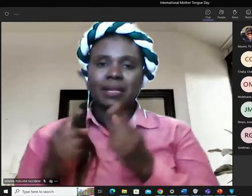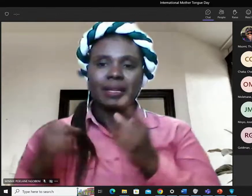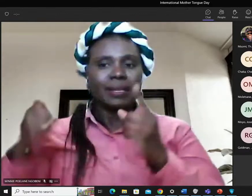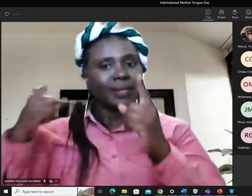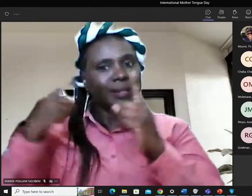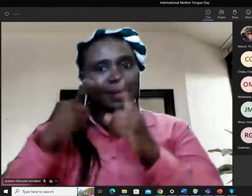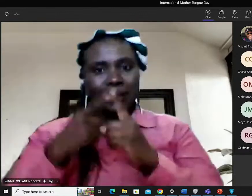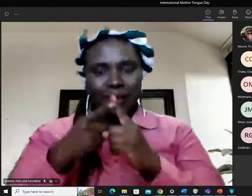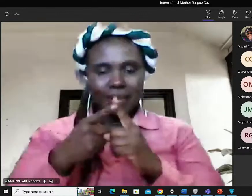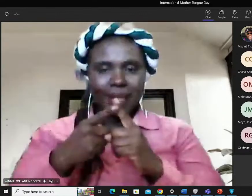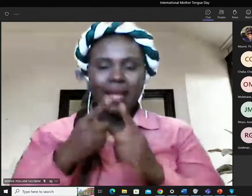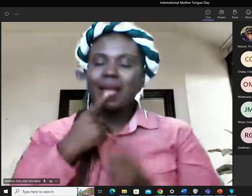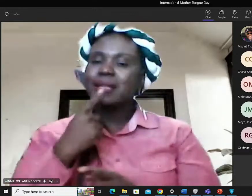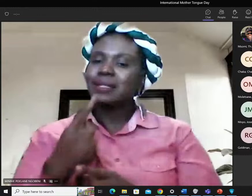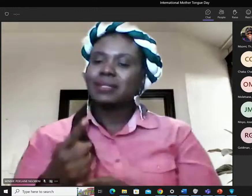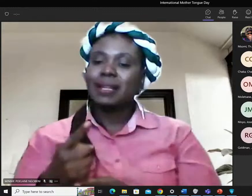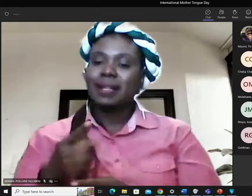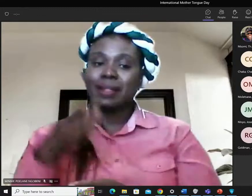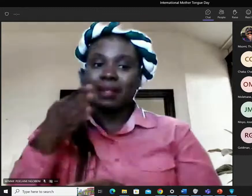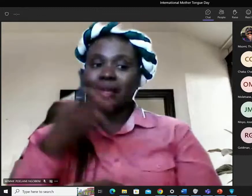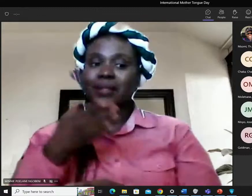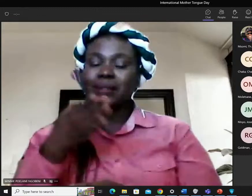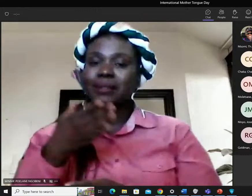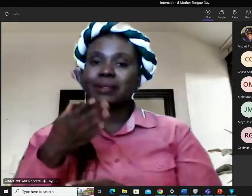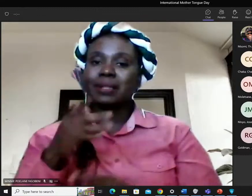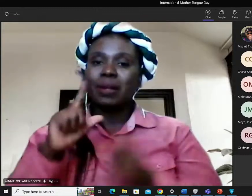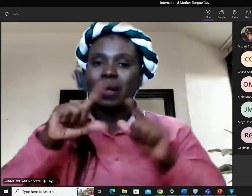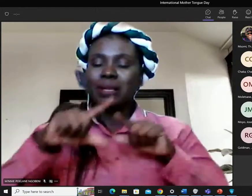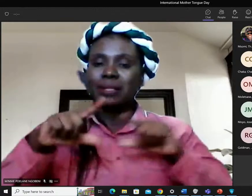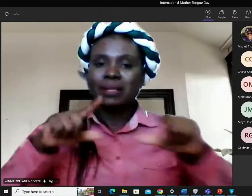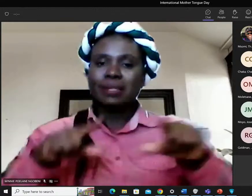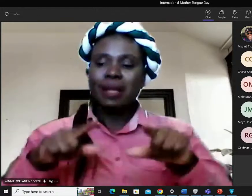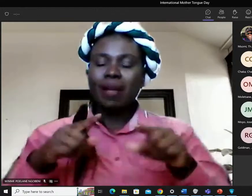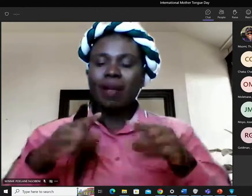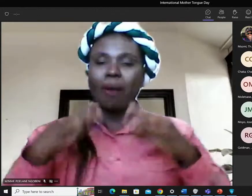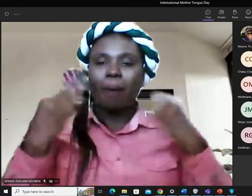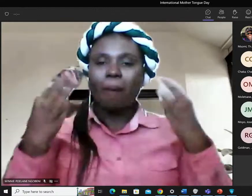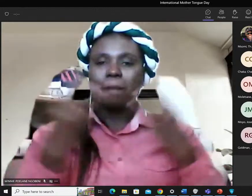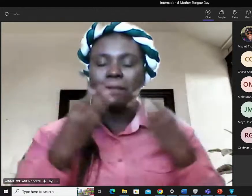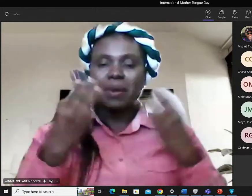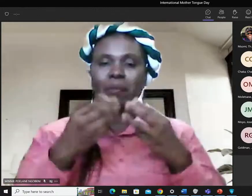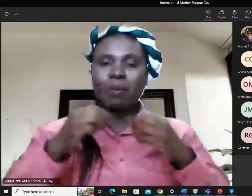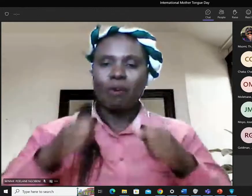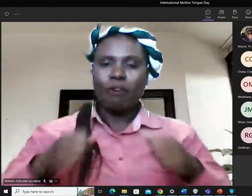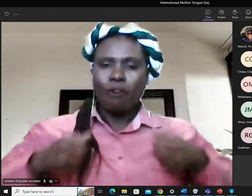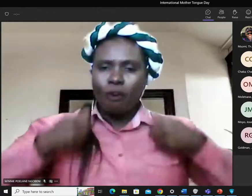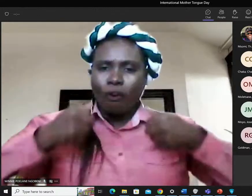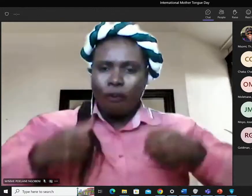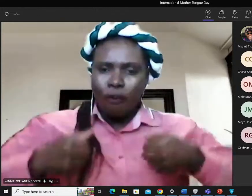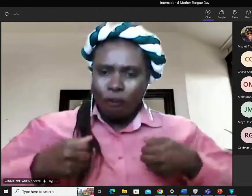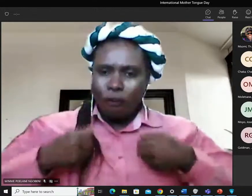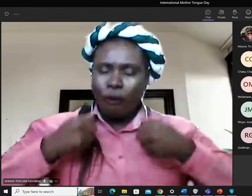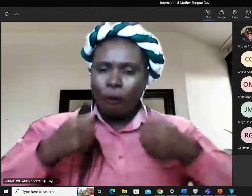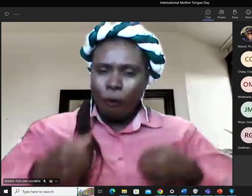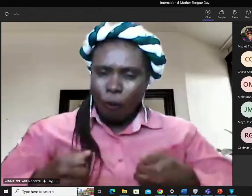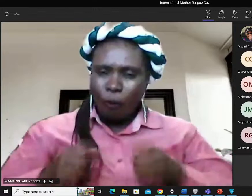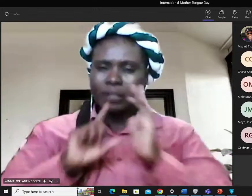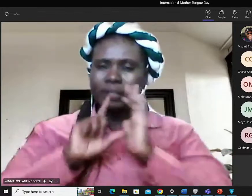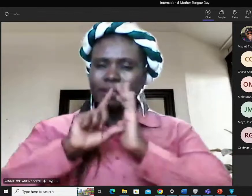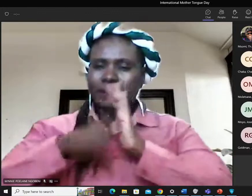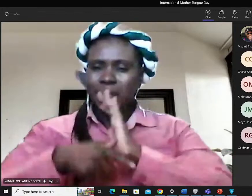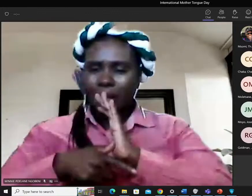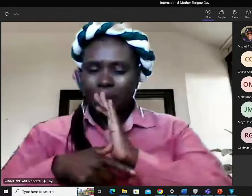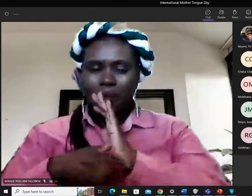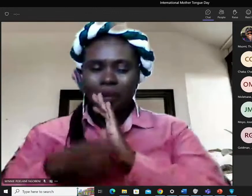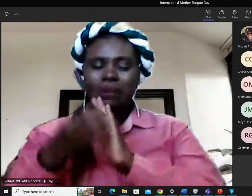give the answer. That device was designed for people that were on a wheelchair or they had a disability, physical